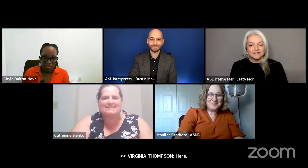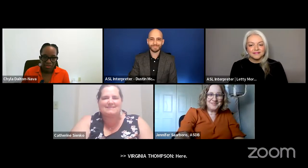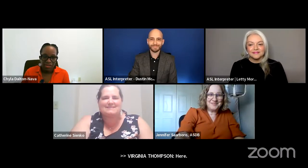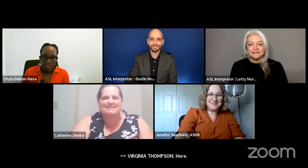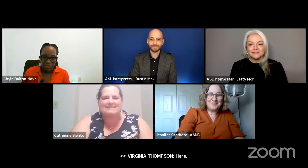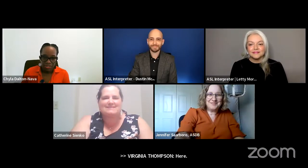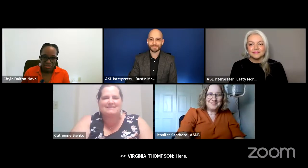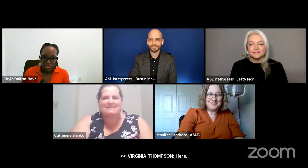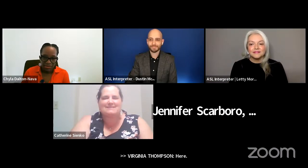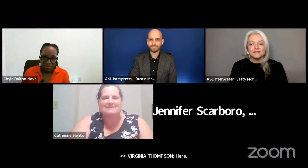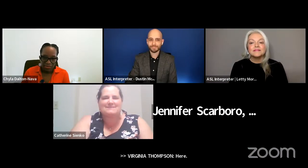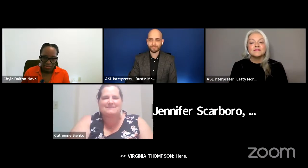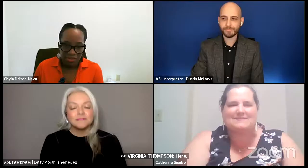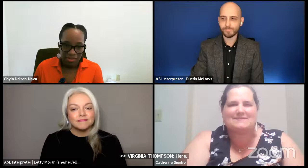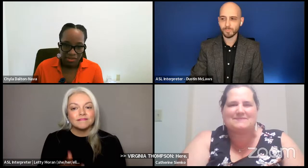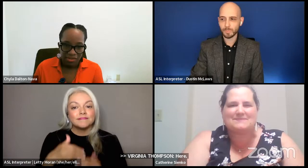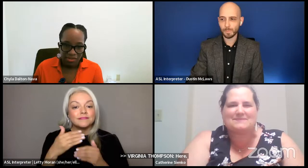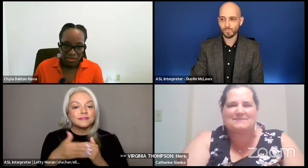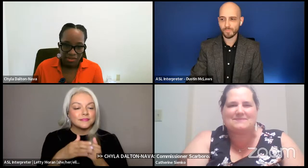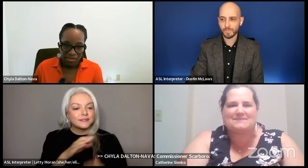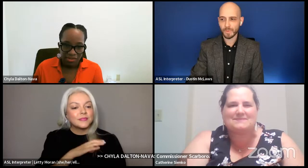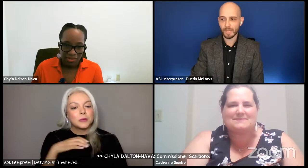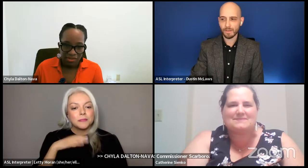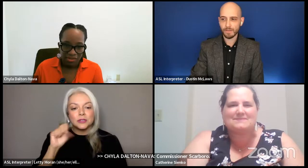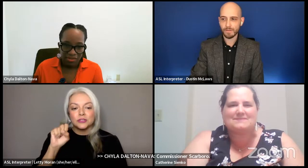Here. Commissioner Cinco.